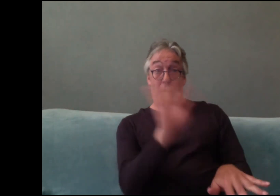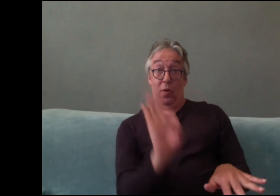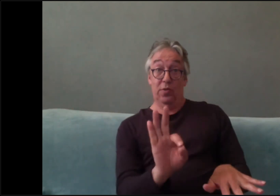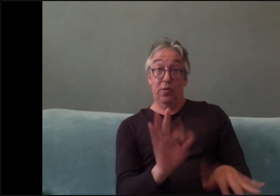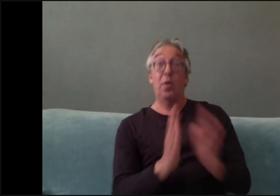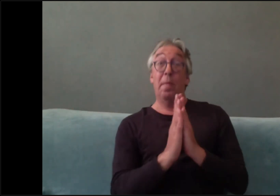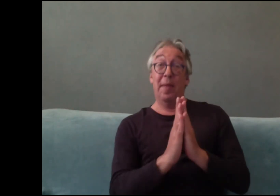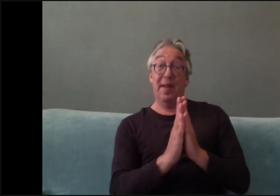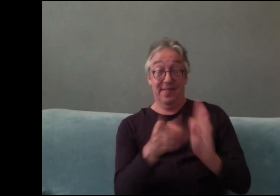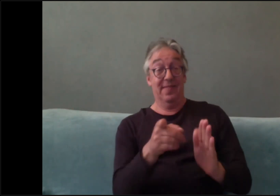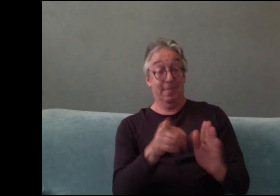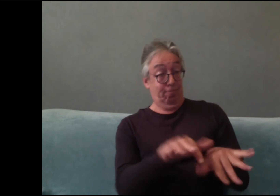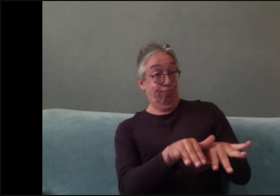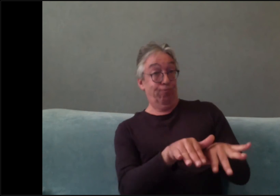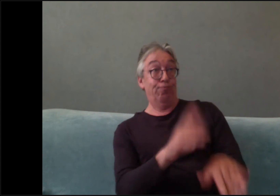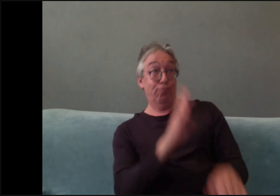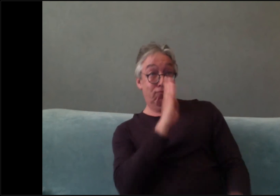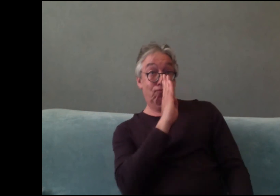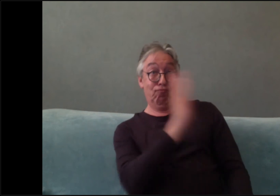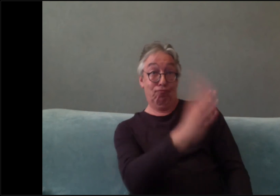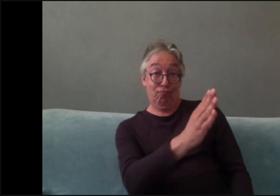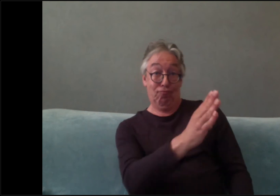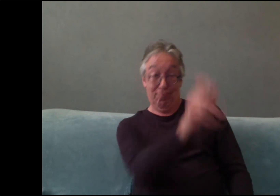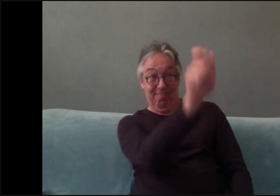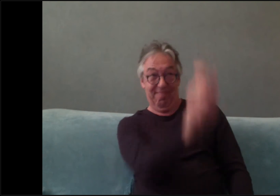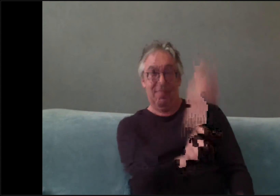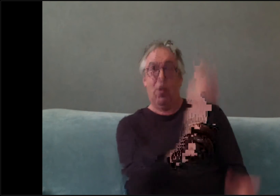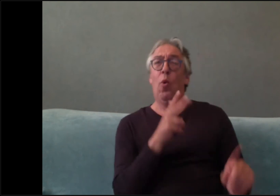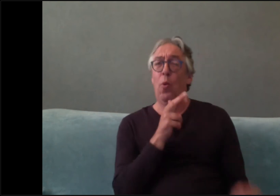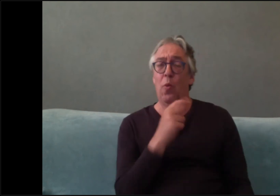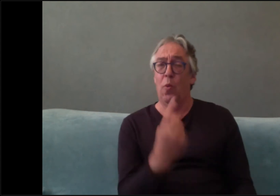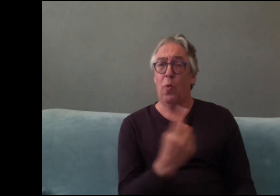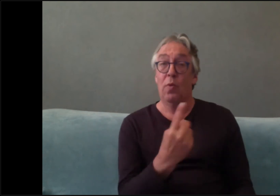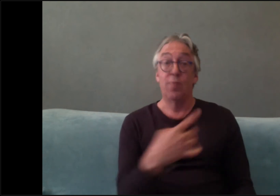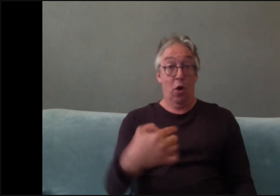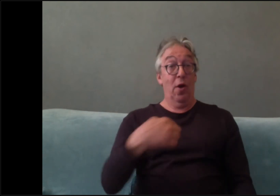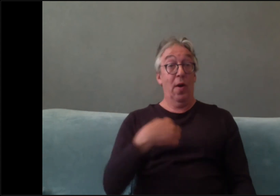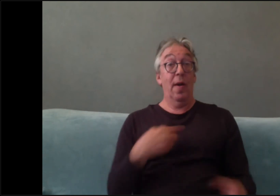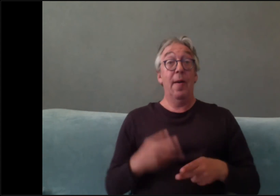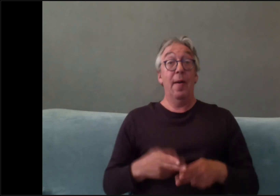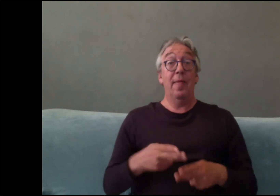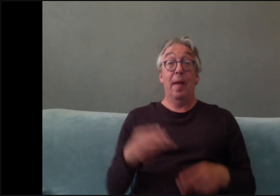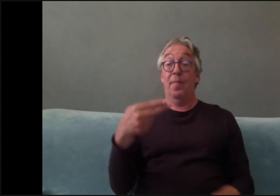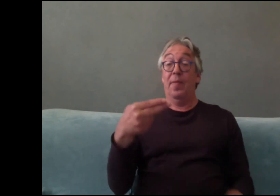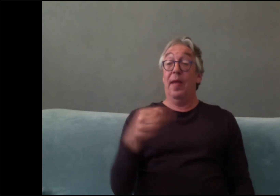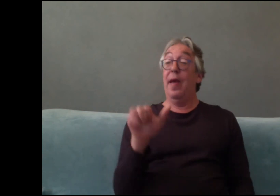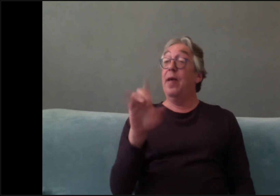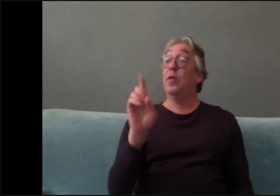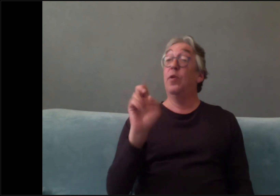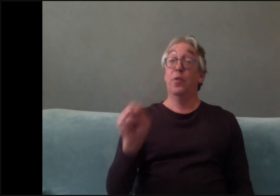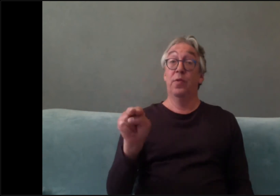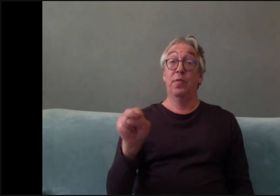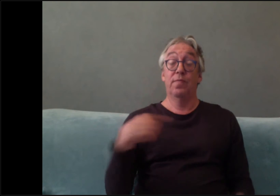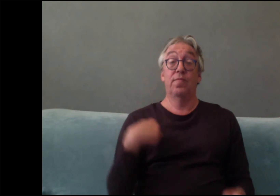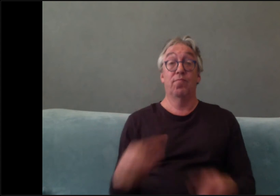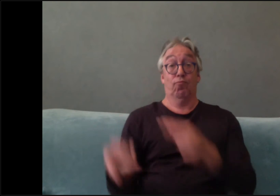Okay, so my name is Haydn Hammersley. I will be your moderator today. I'm the Social Policy Officer at the European